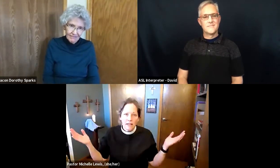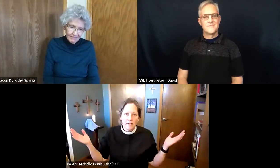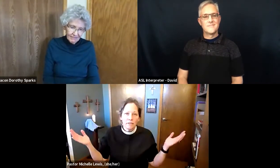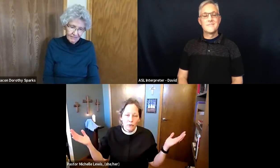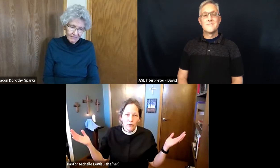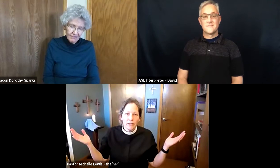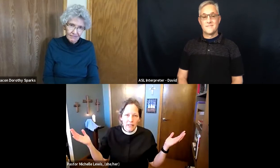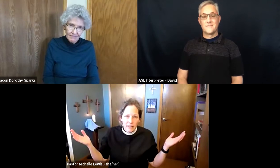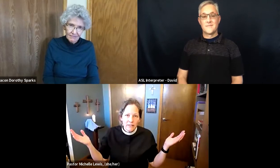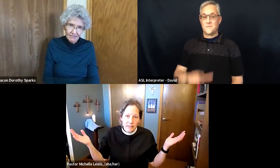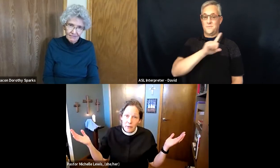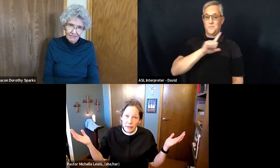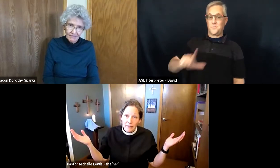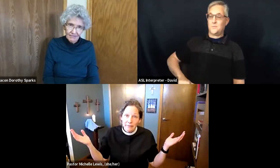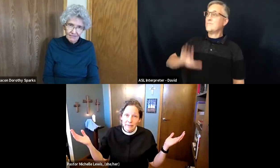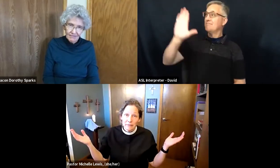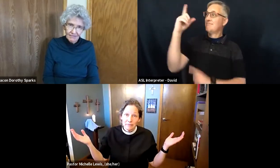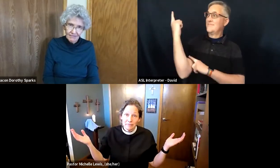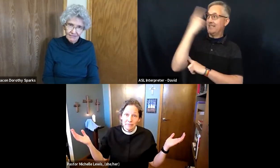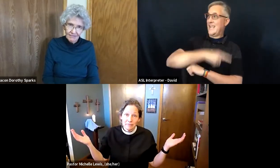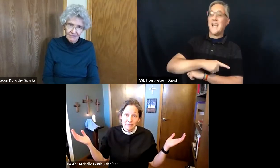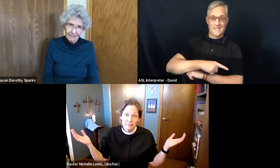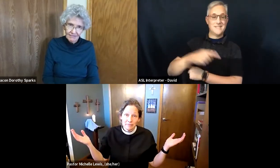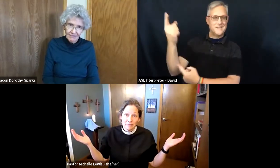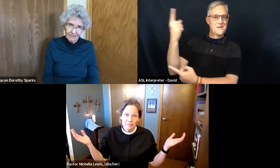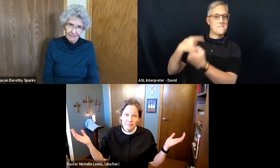The day of the Lord is coming.